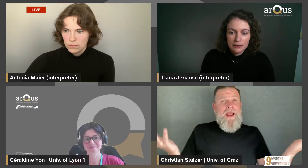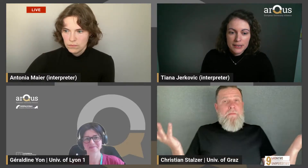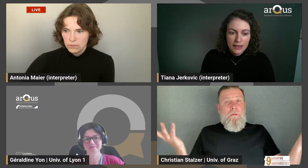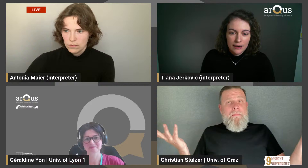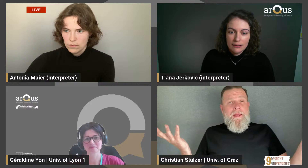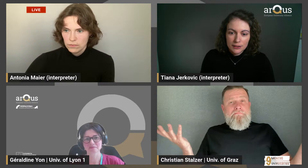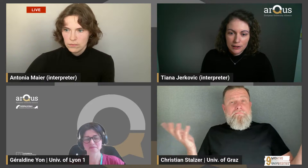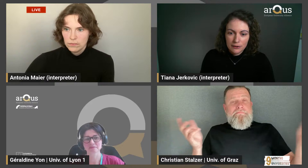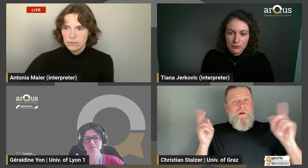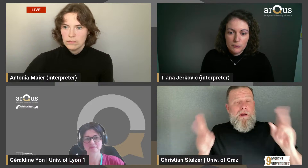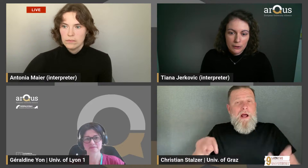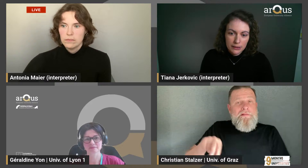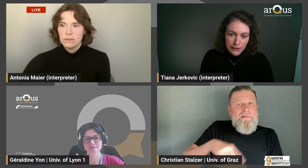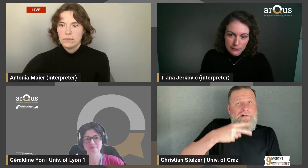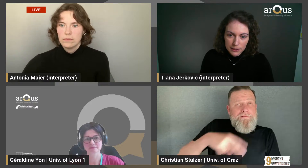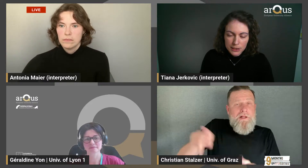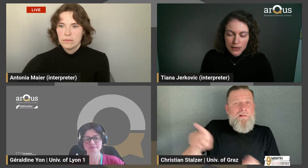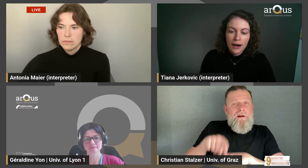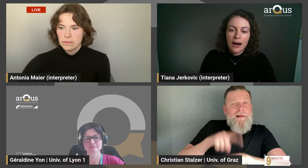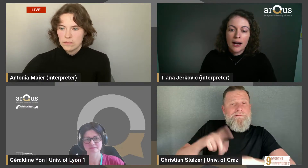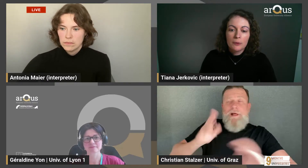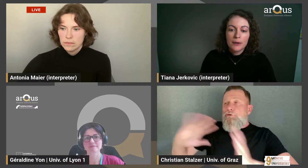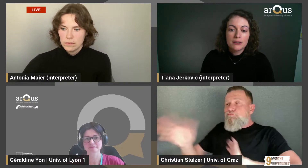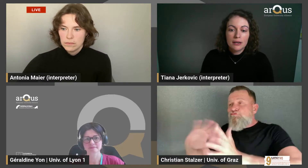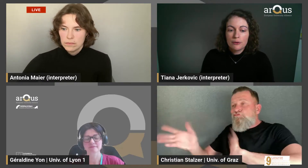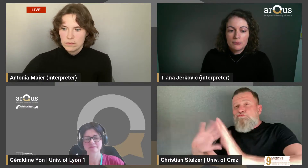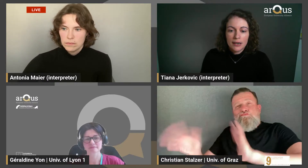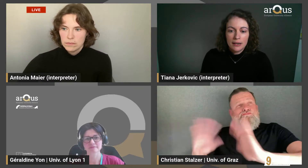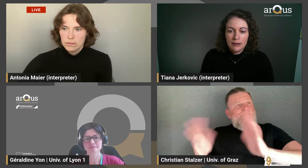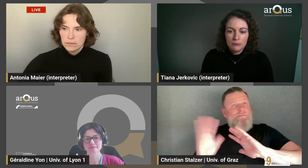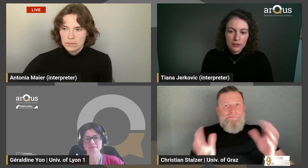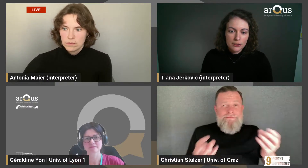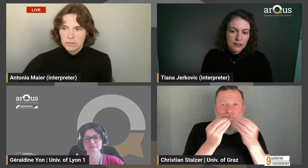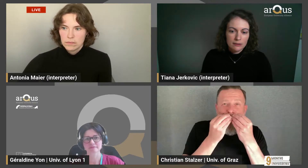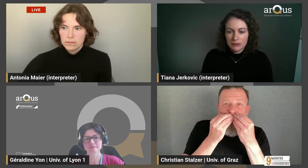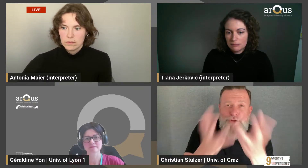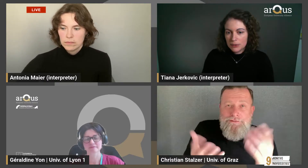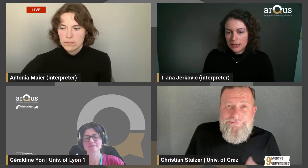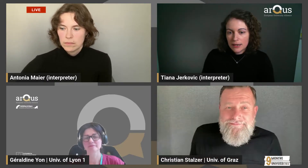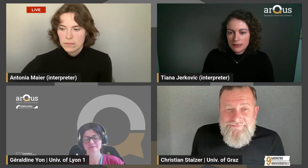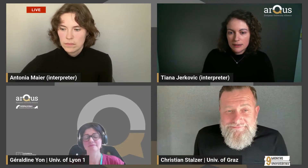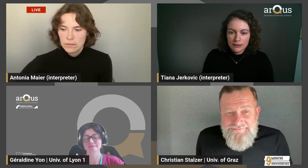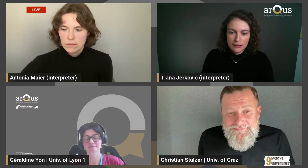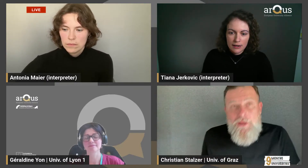wouldn't understand each other with spoken language. But if I'm signing, we could just